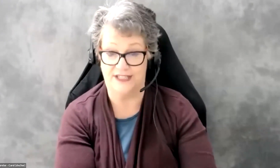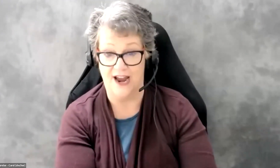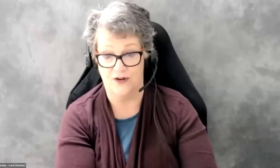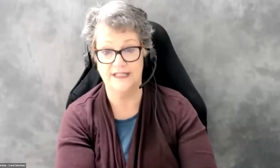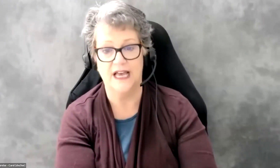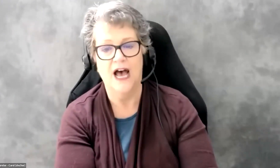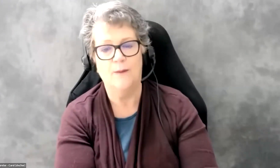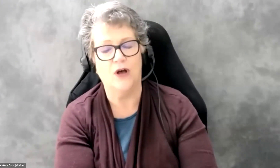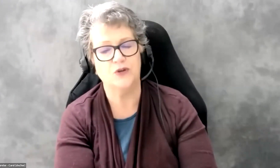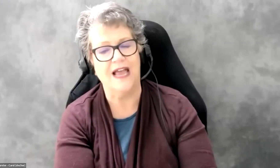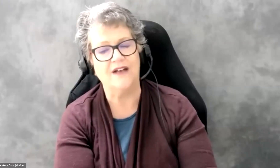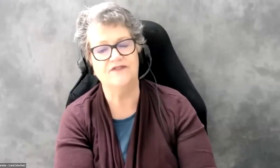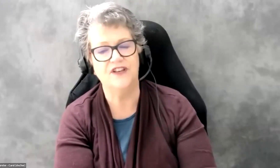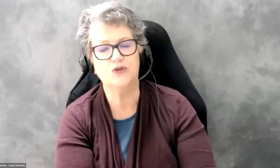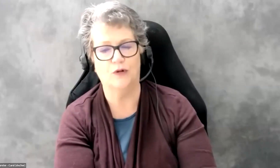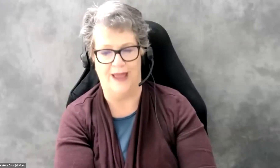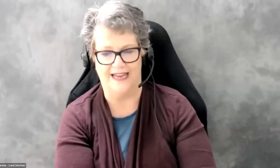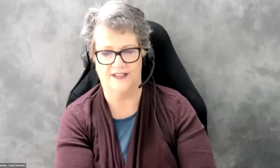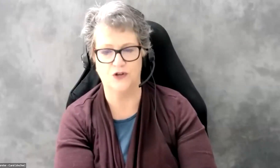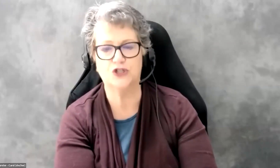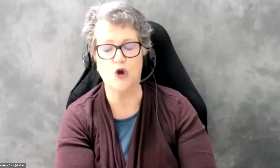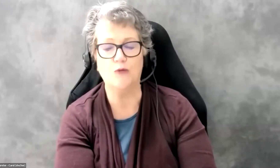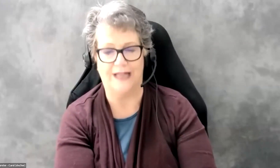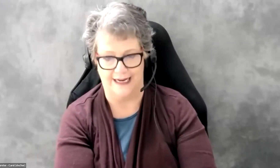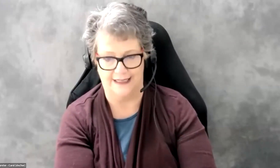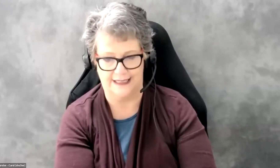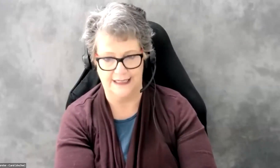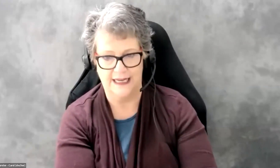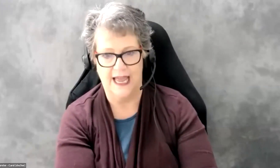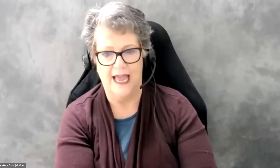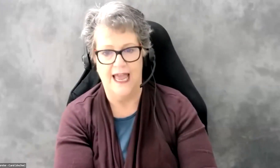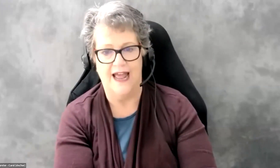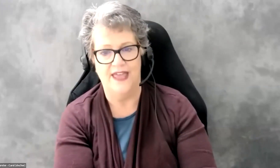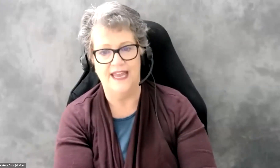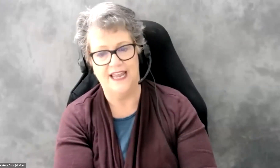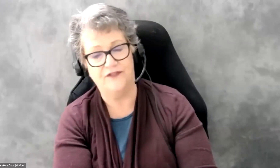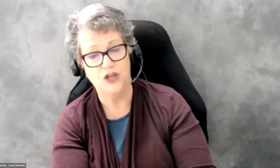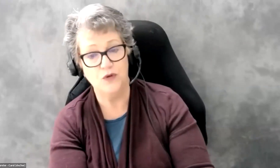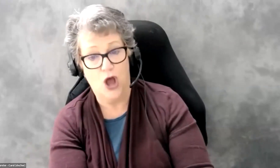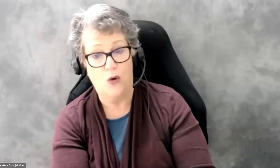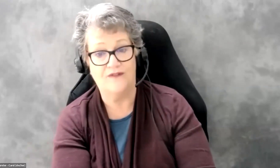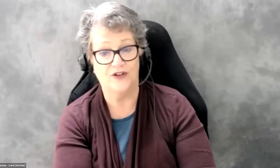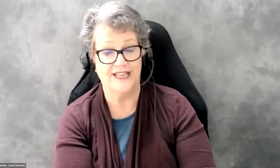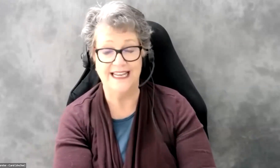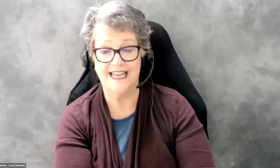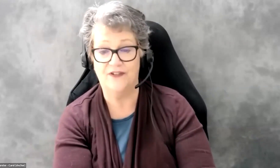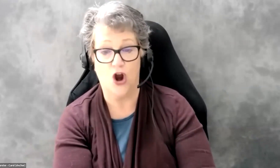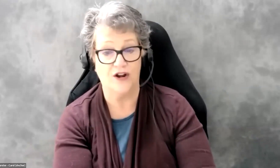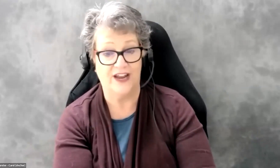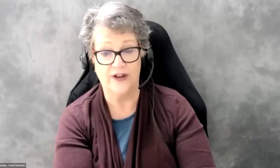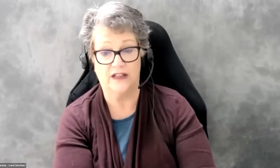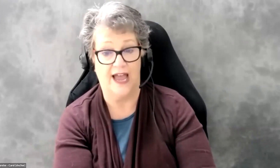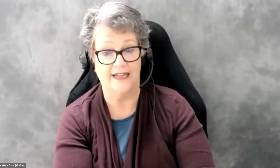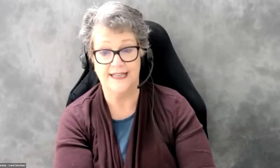Fire sirens, but also we have some visual based. There's strobe lights. And then if you know if there's any deaf and